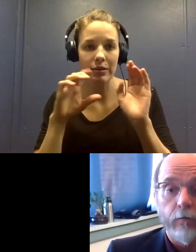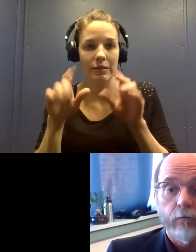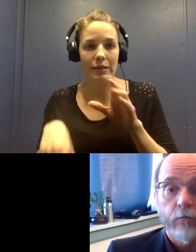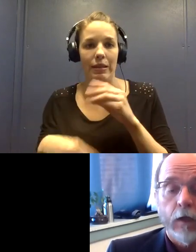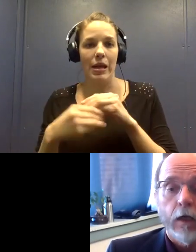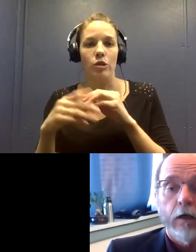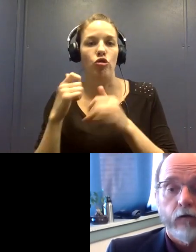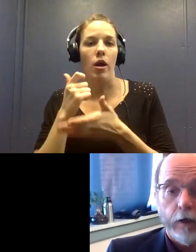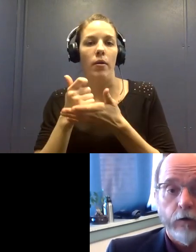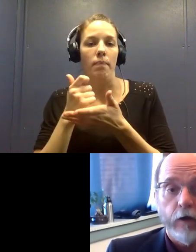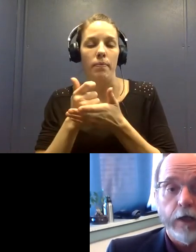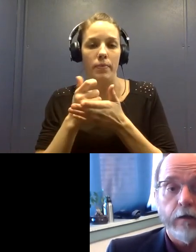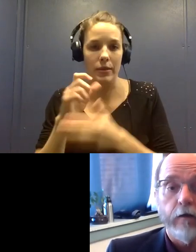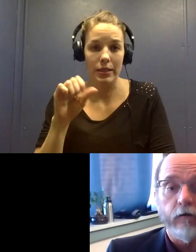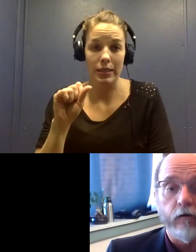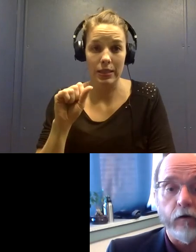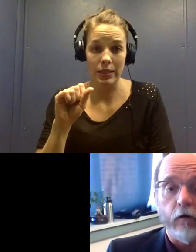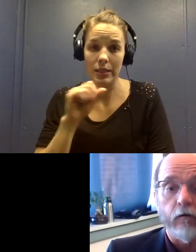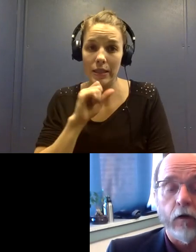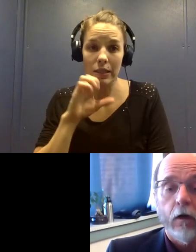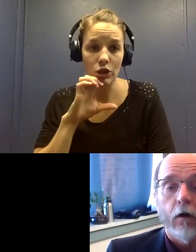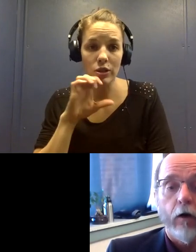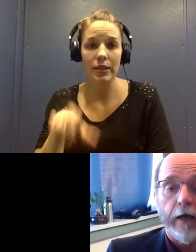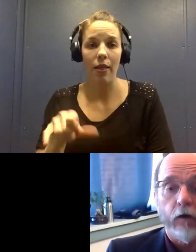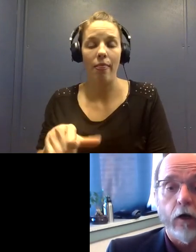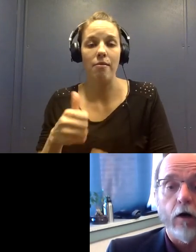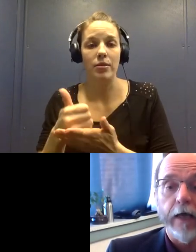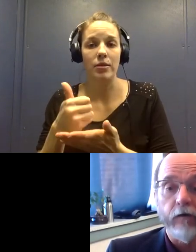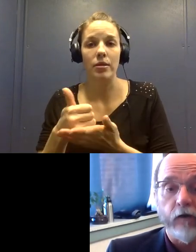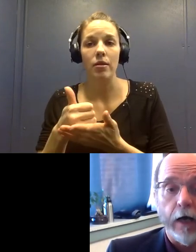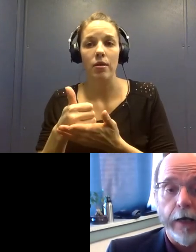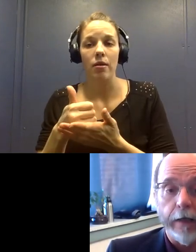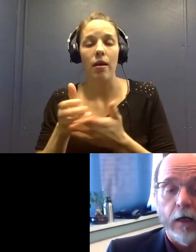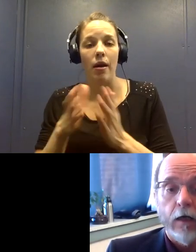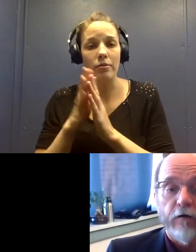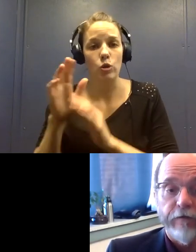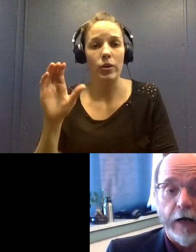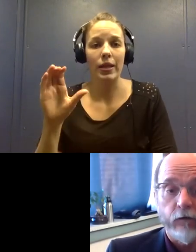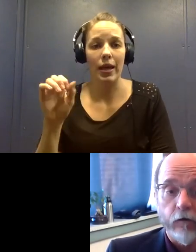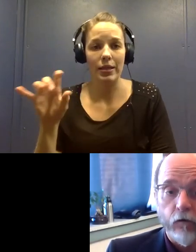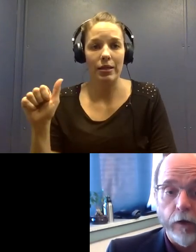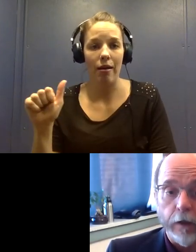help. Seniors needing this assistance are asked to call CASI at